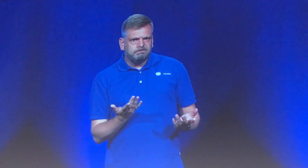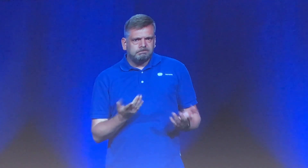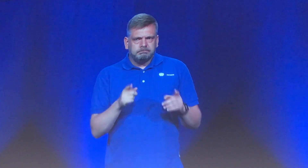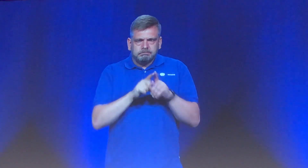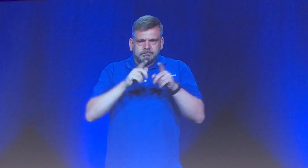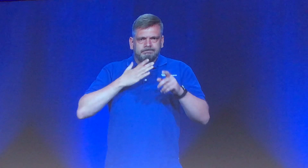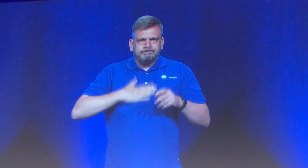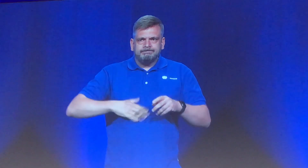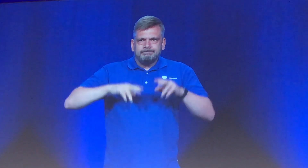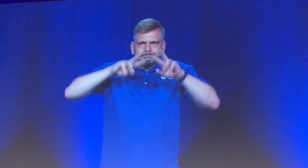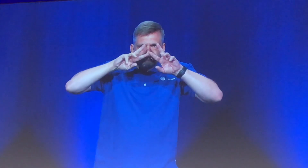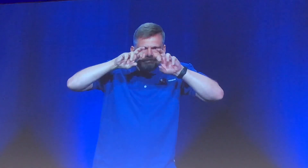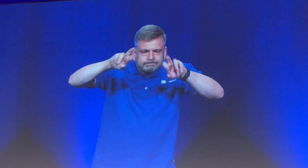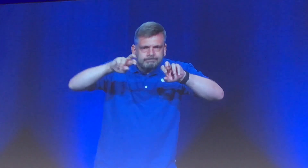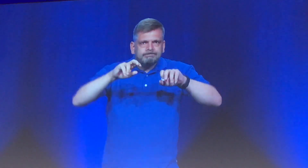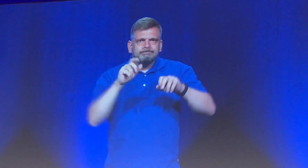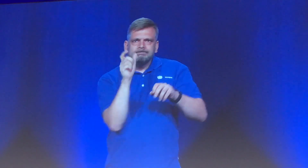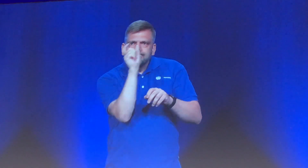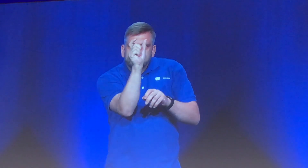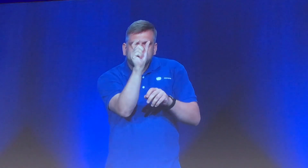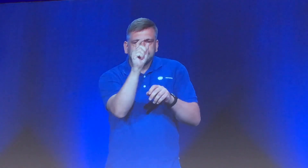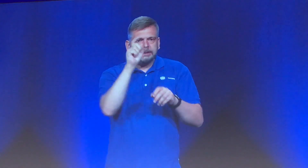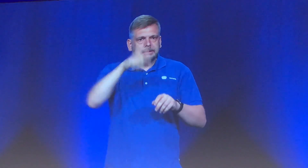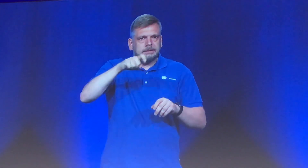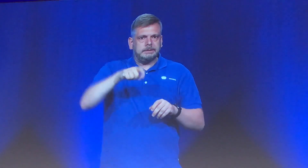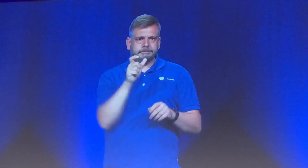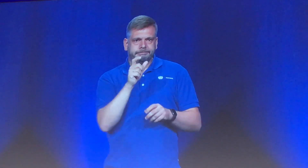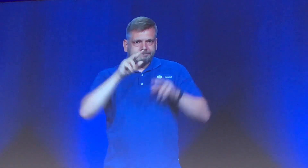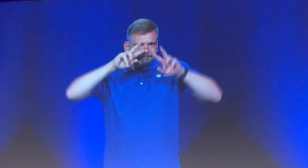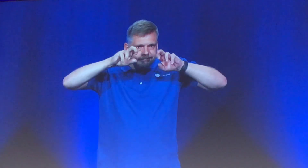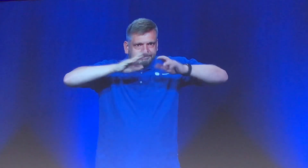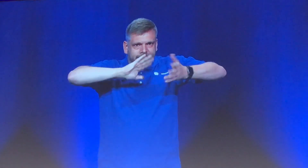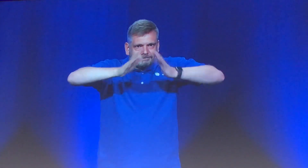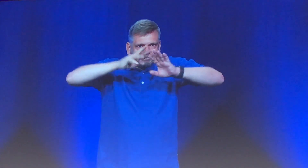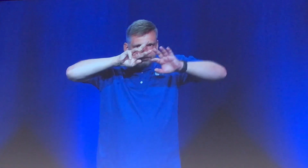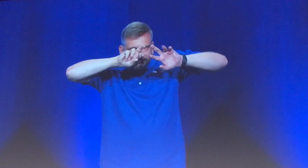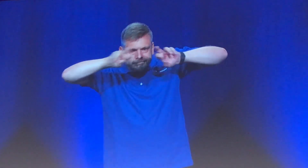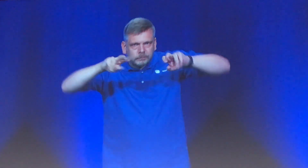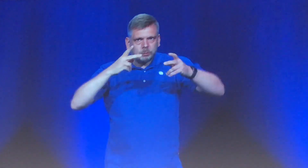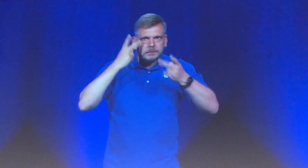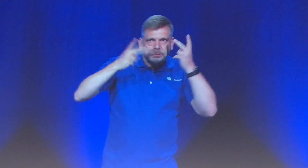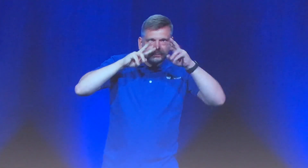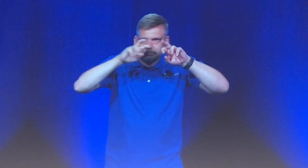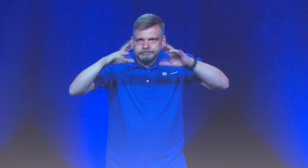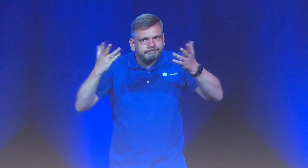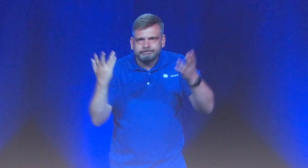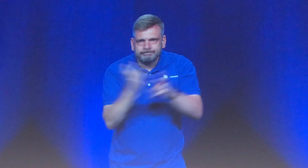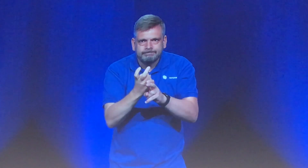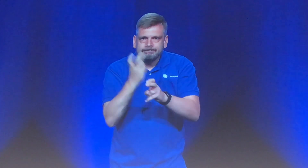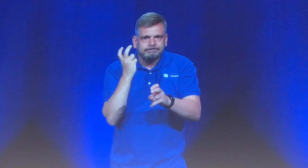use words to search the website. So we decided to create a more